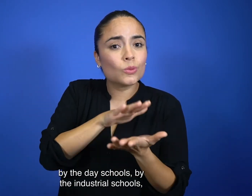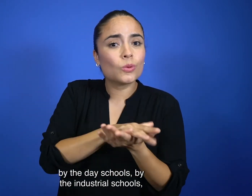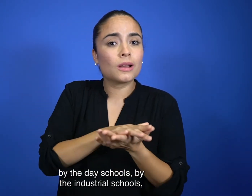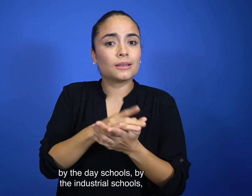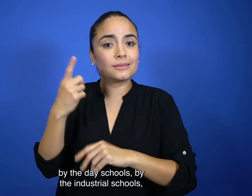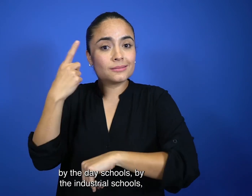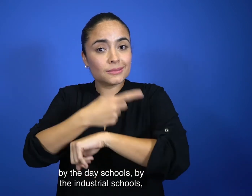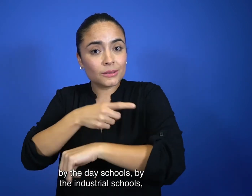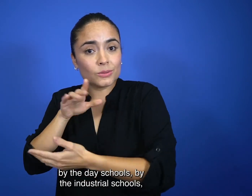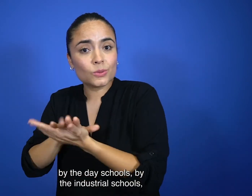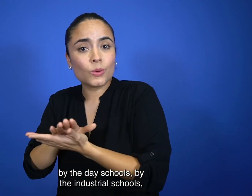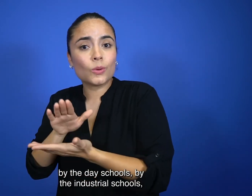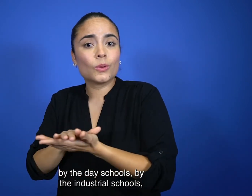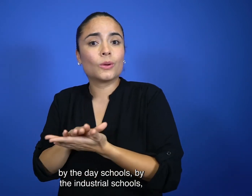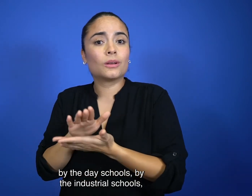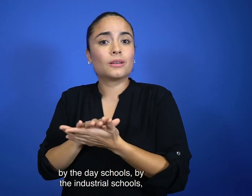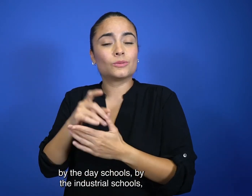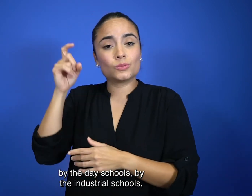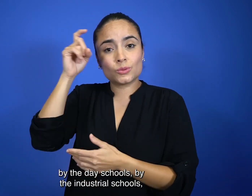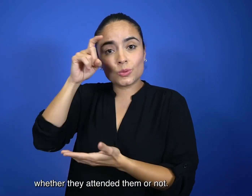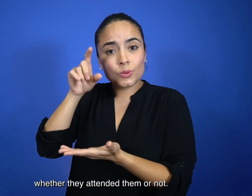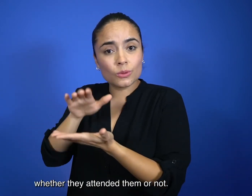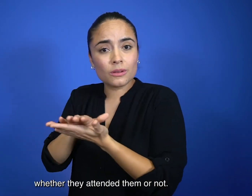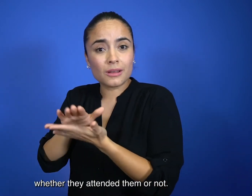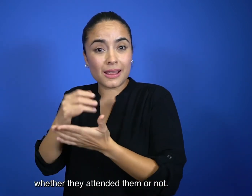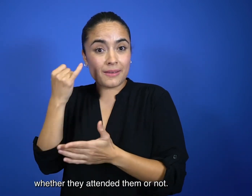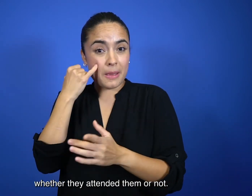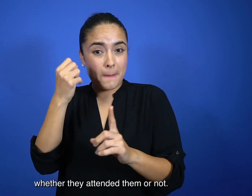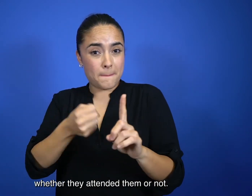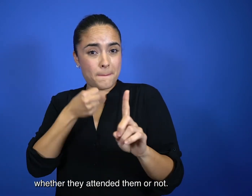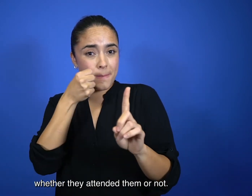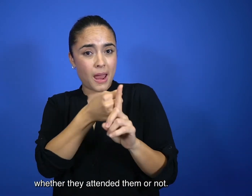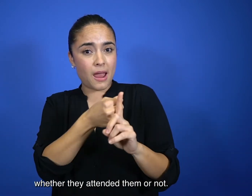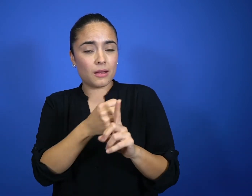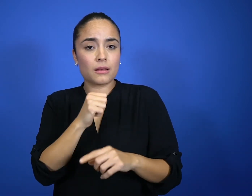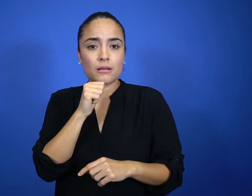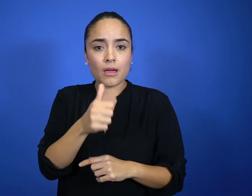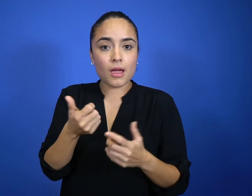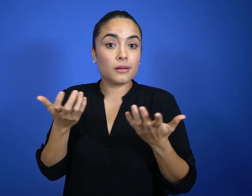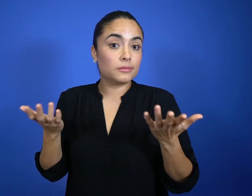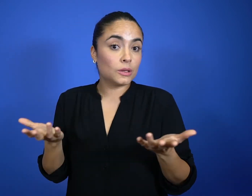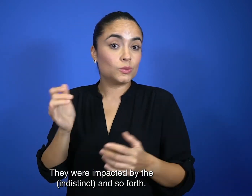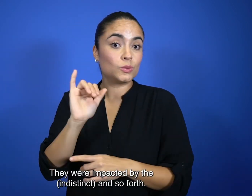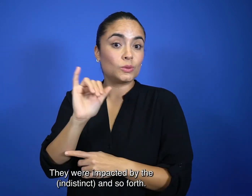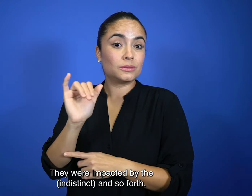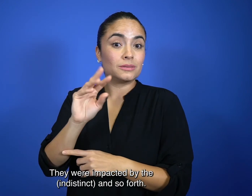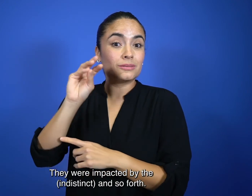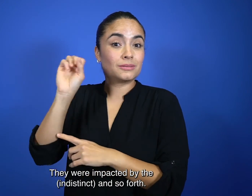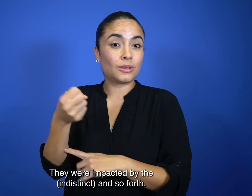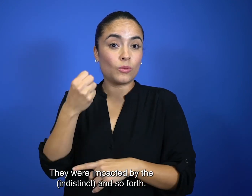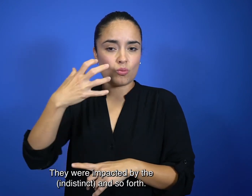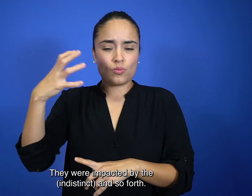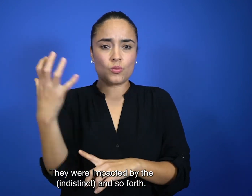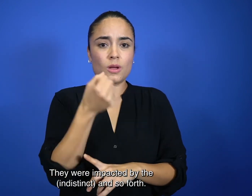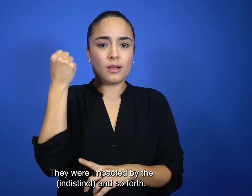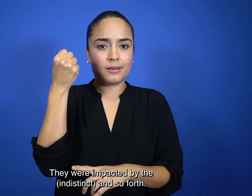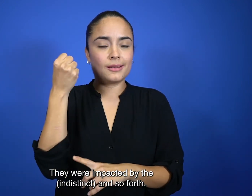day schools, by the industrial schools, whether they attended them or not. they were impacted by the 60s